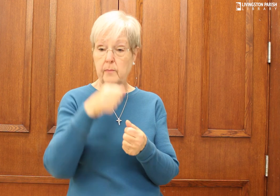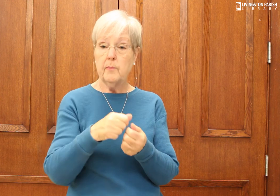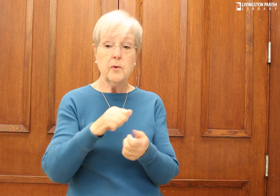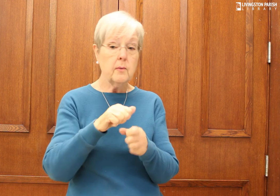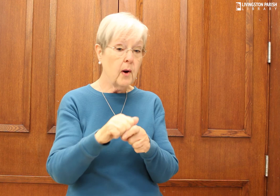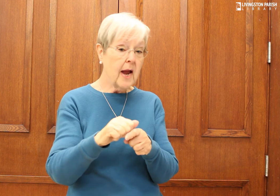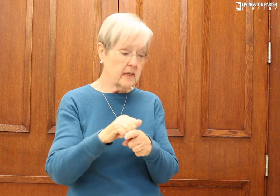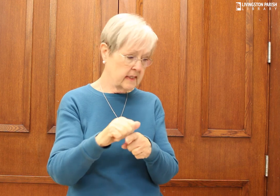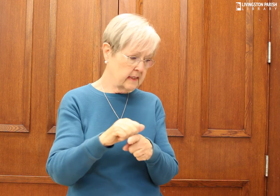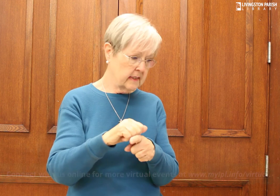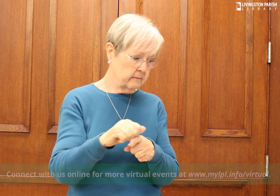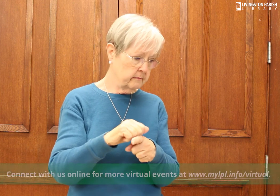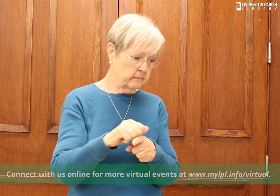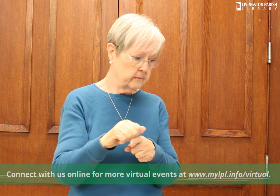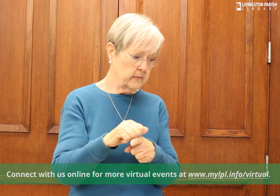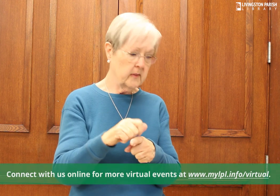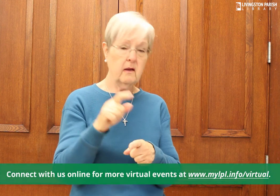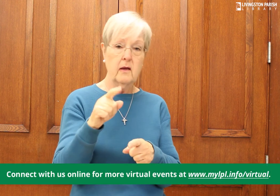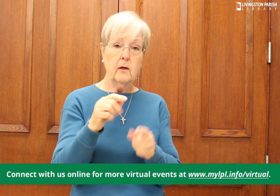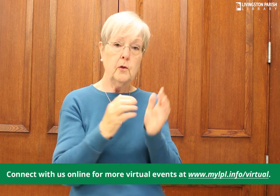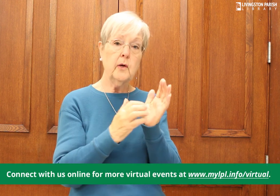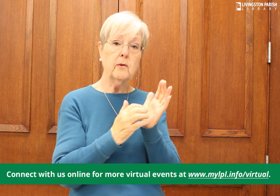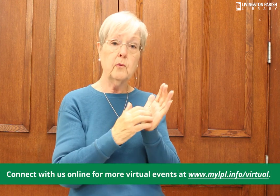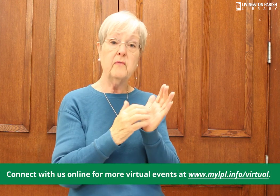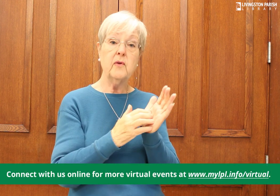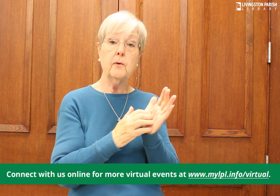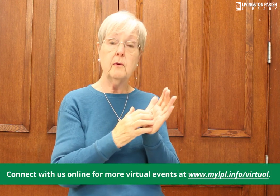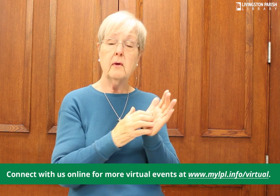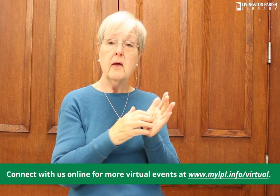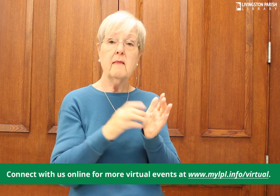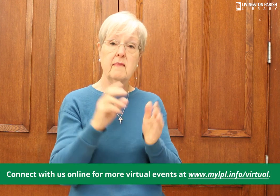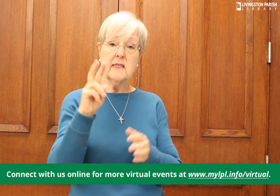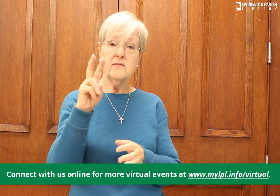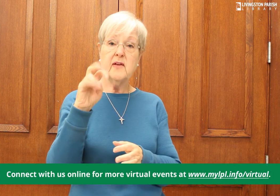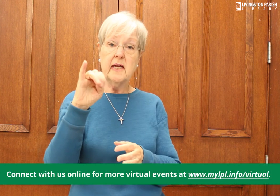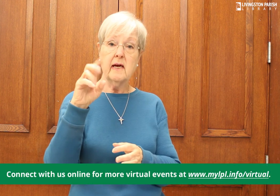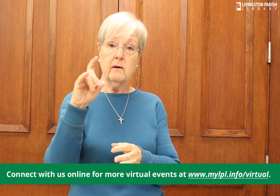Remember to practice. You can review this video.